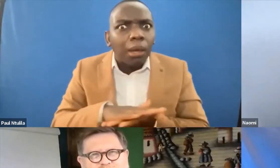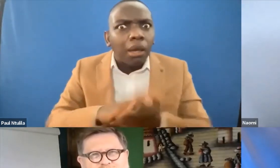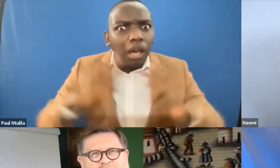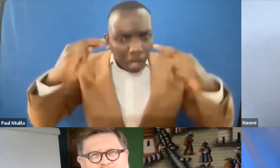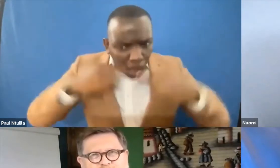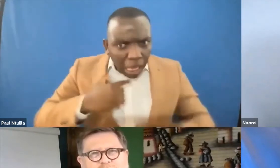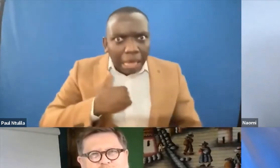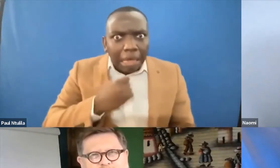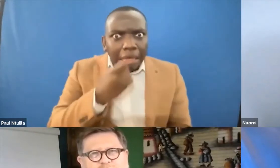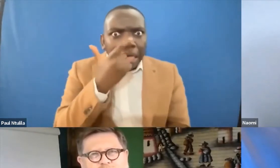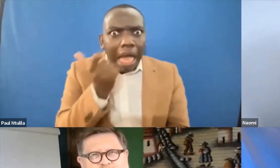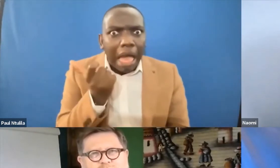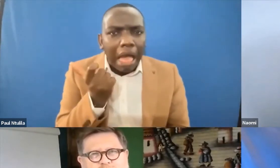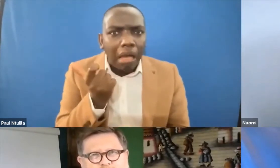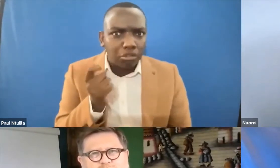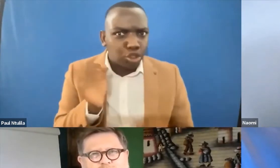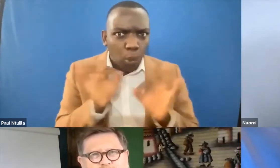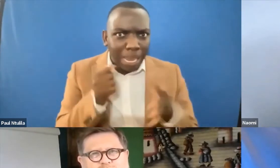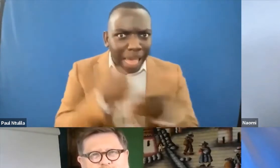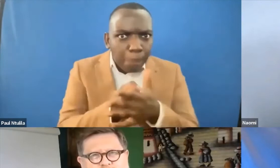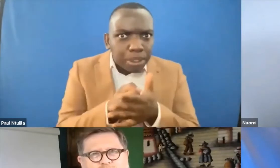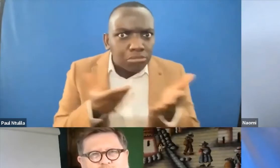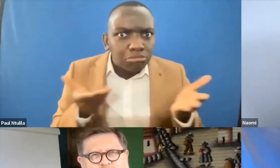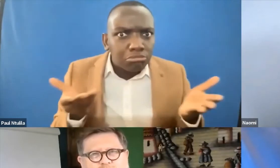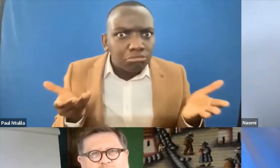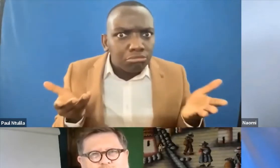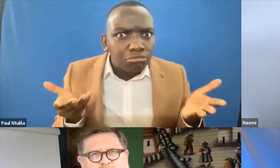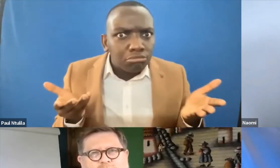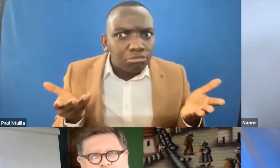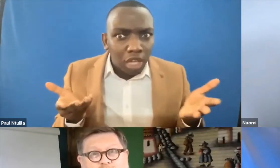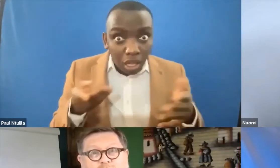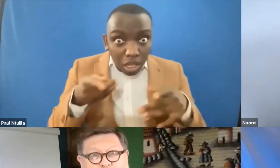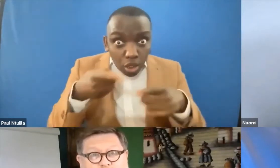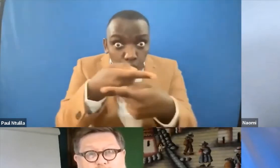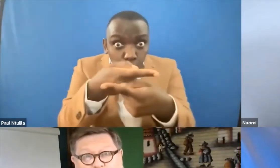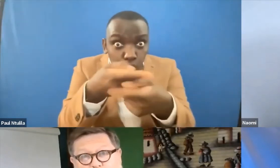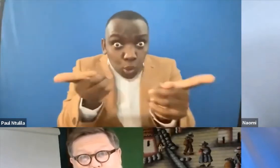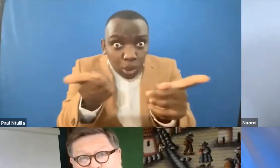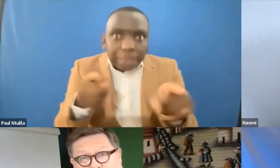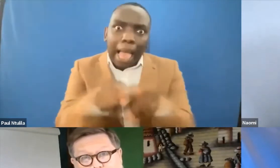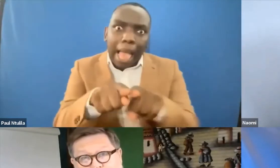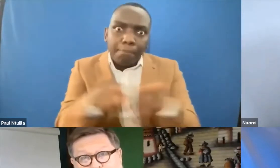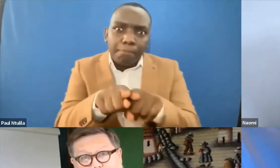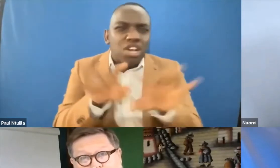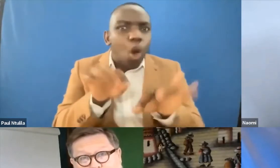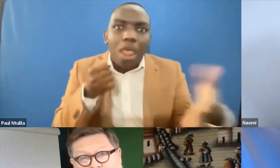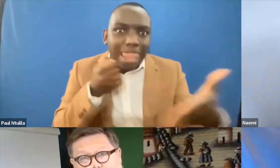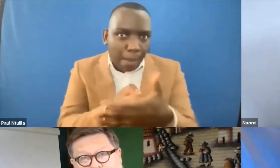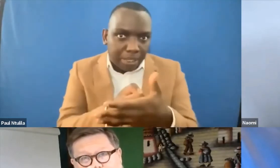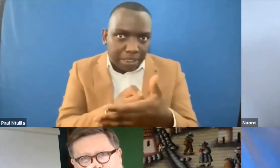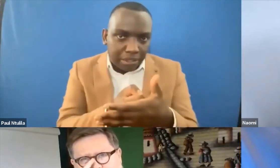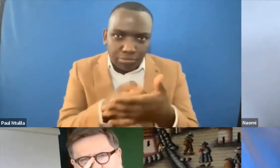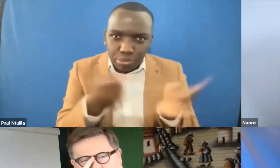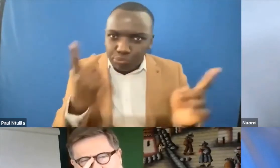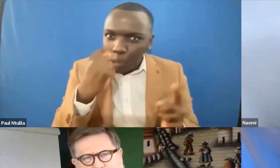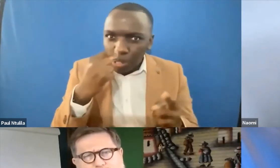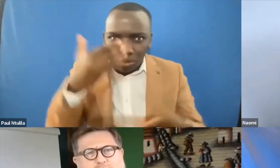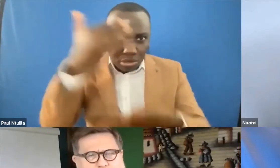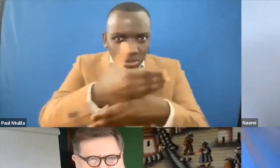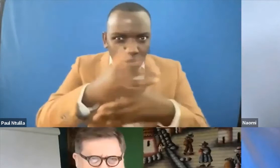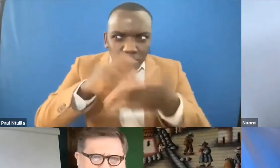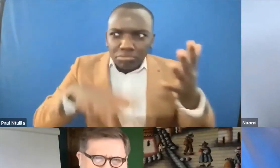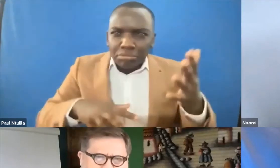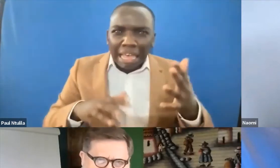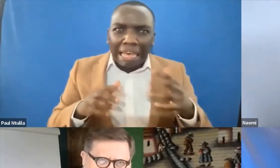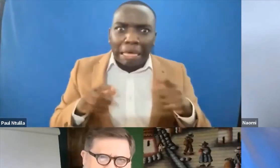And then there was the application for my M.Sc funding, because I was concerned beforehand that I wouldn't be able to do it, that I would be